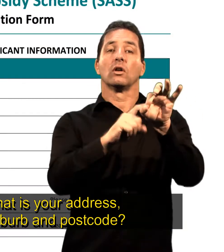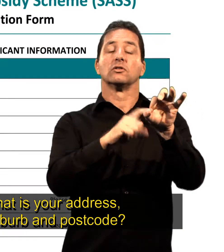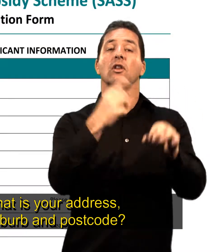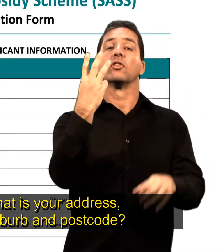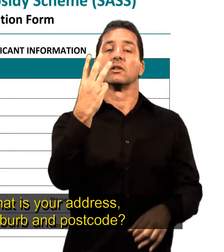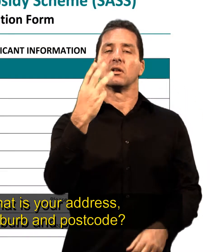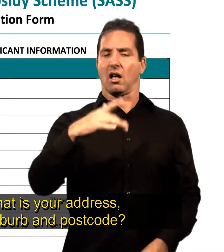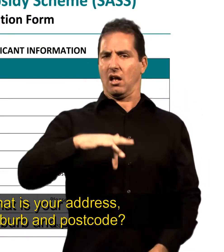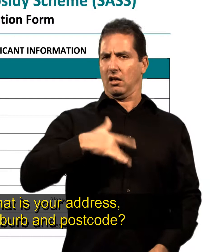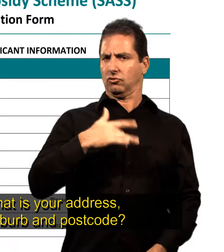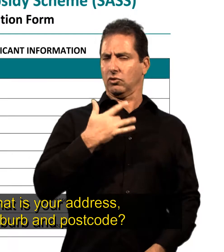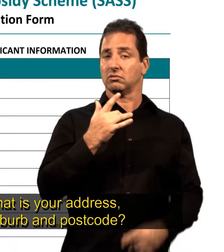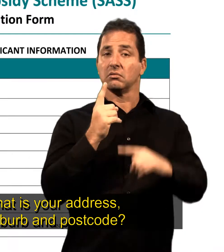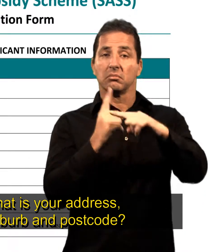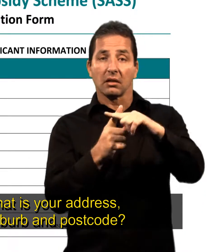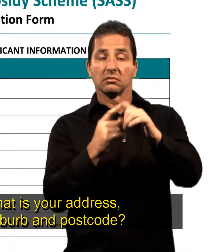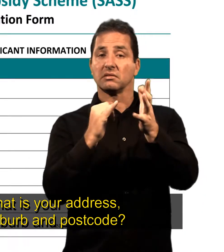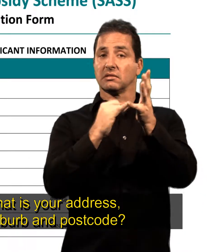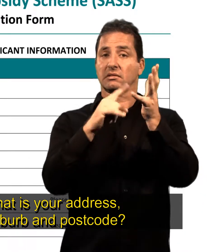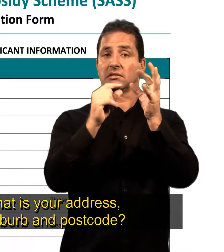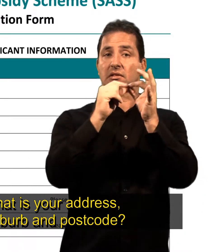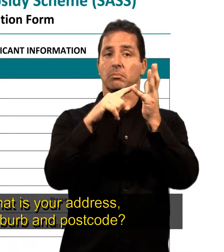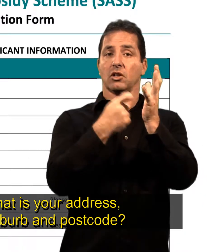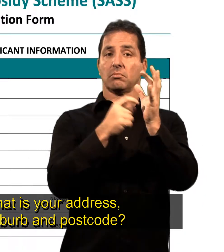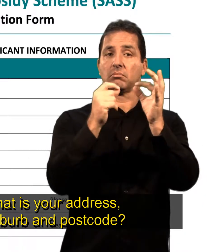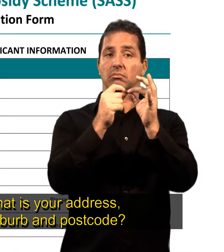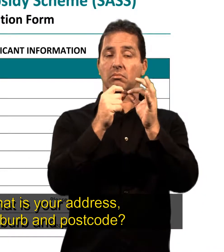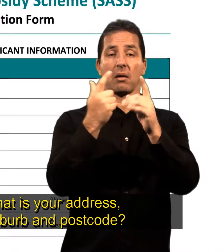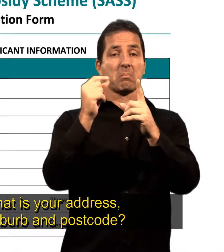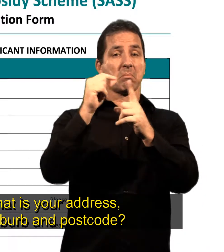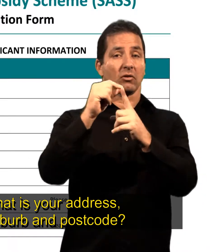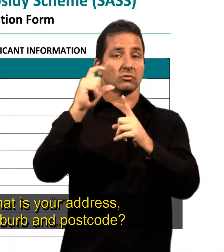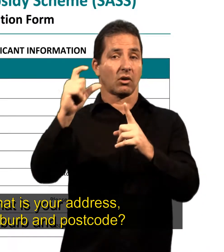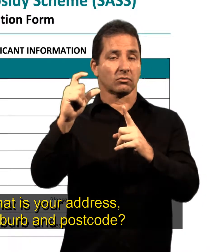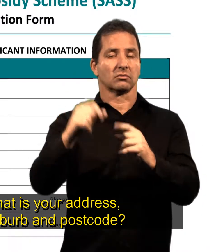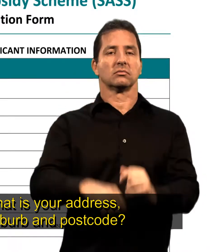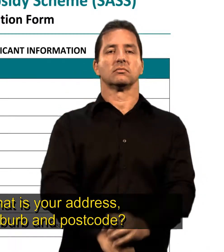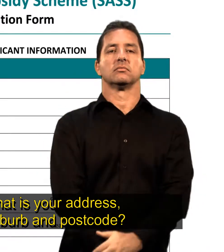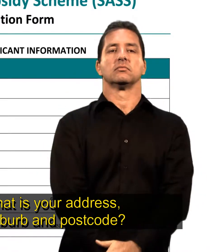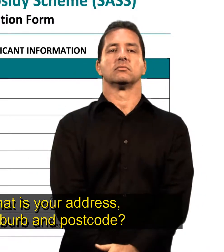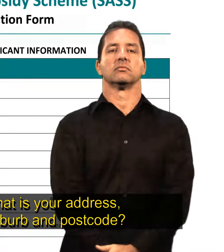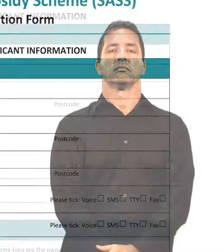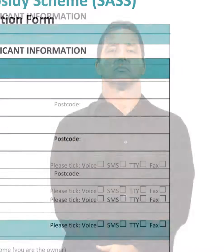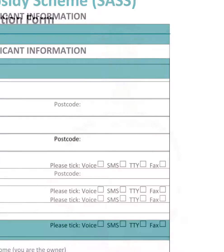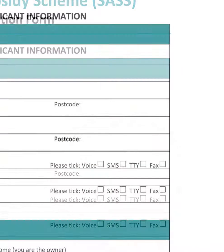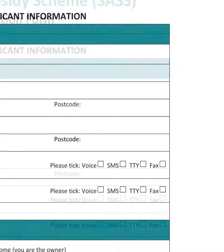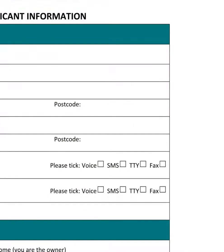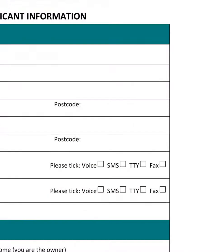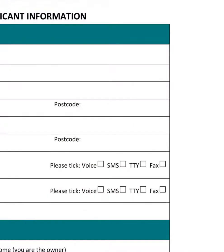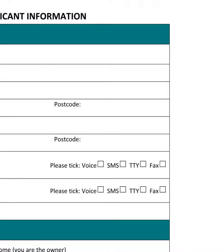Question 3. What is your address, including your suburb and postcode?